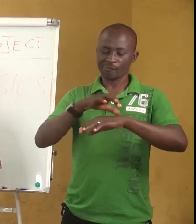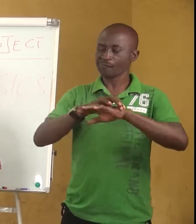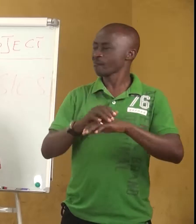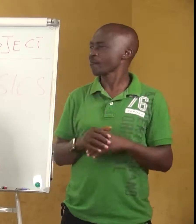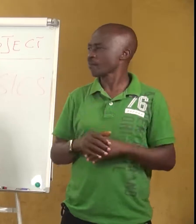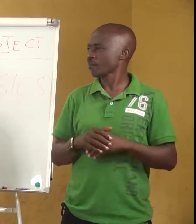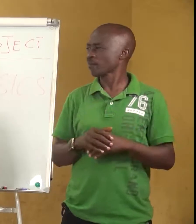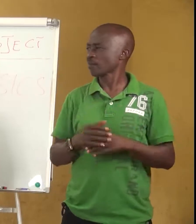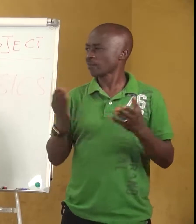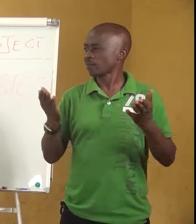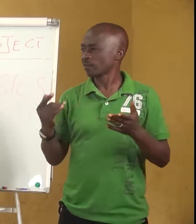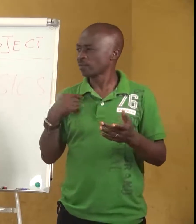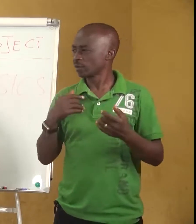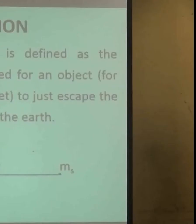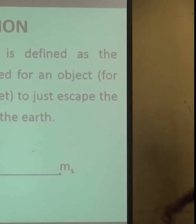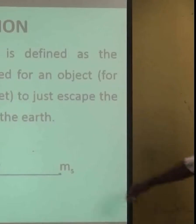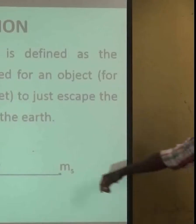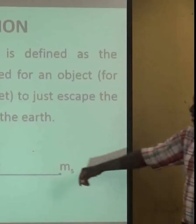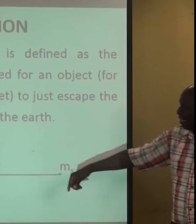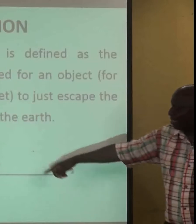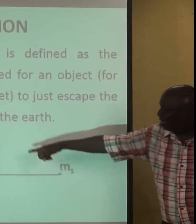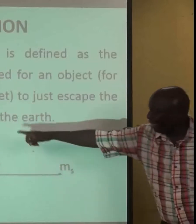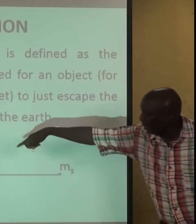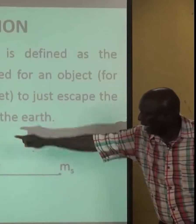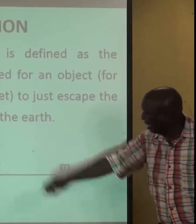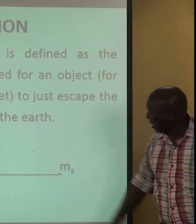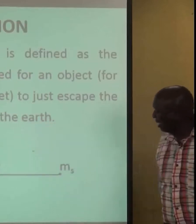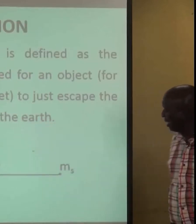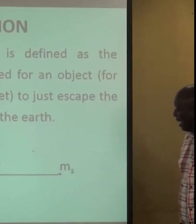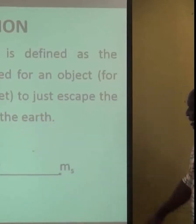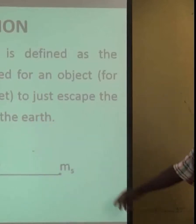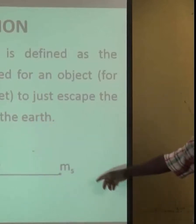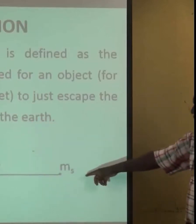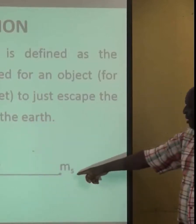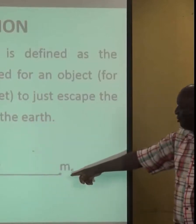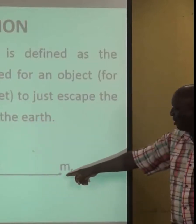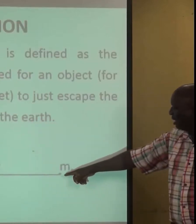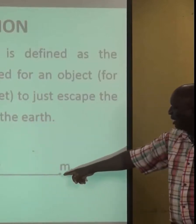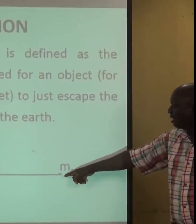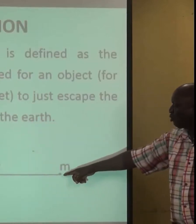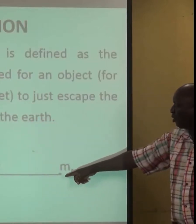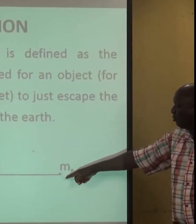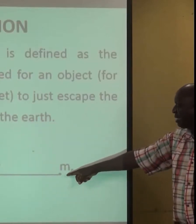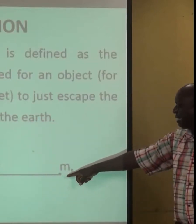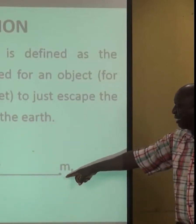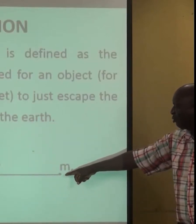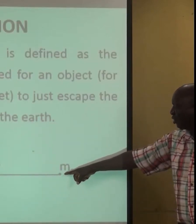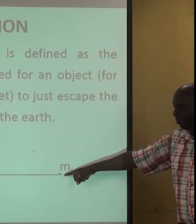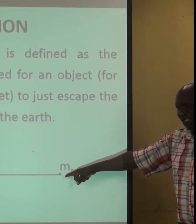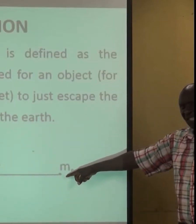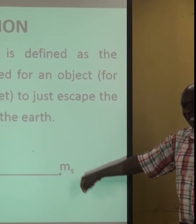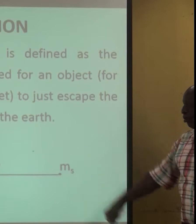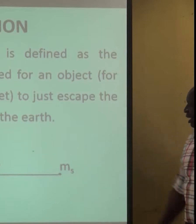So here we have the diagram. We have, this is our Earth, and then we have a small mass here